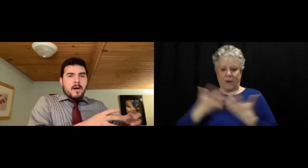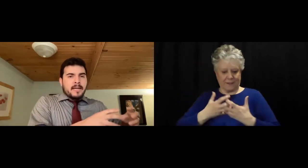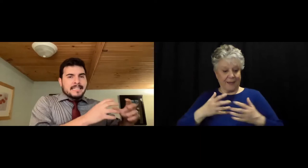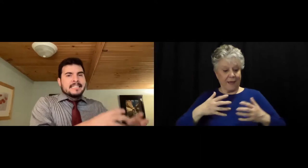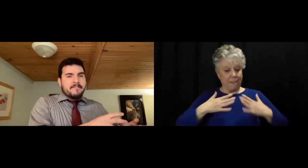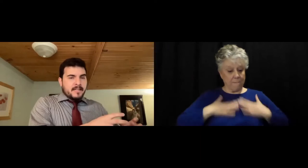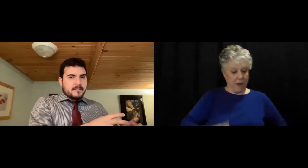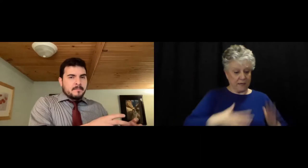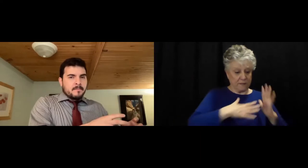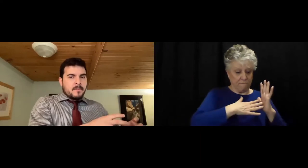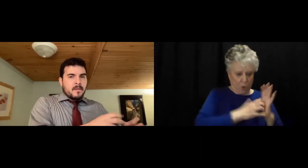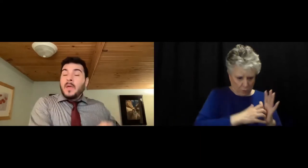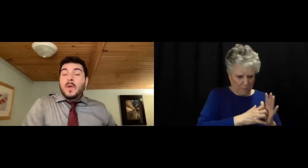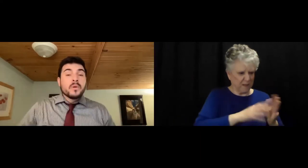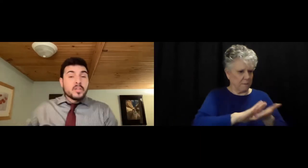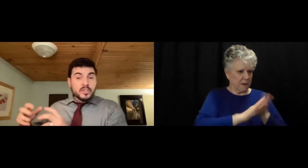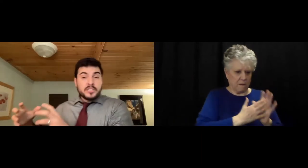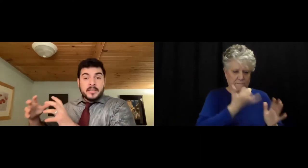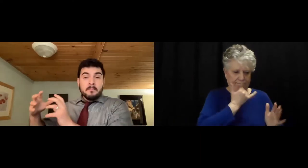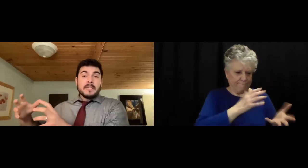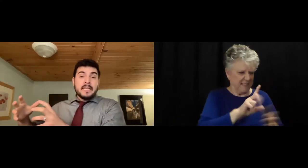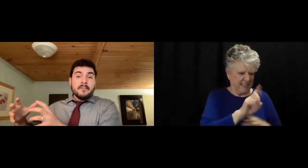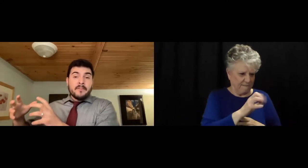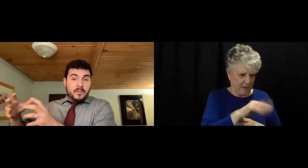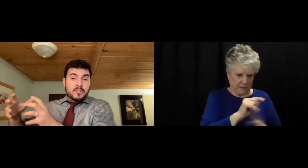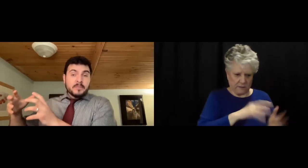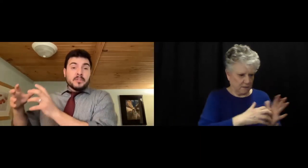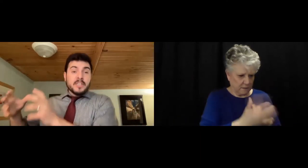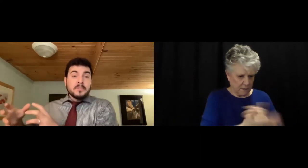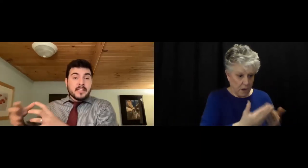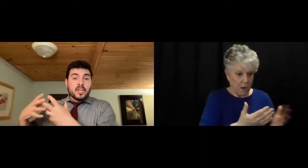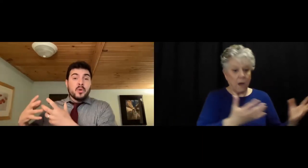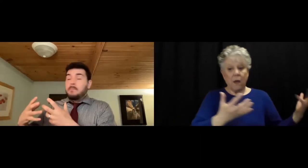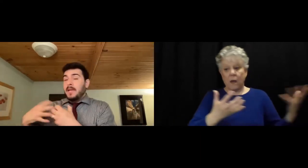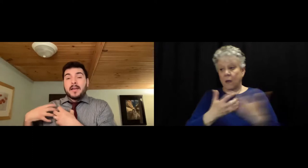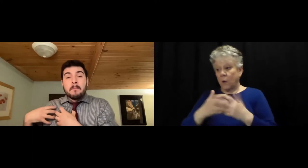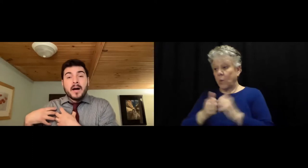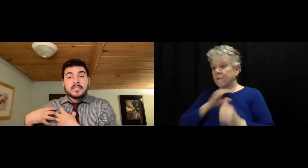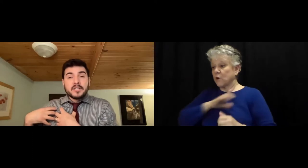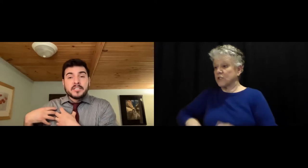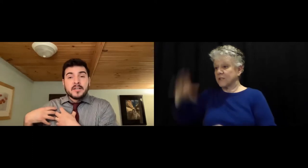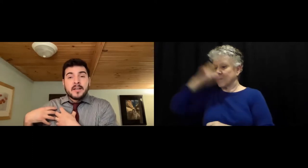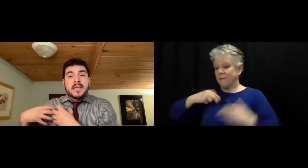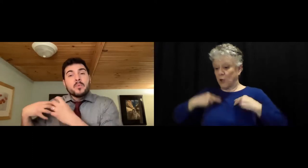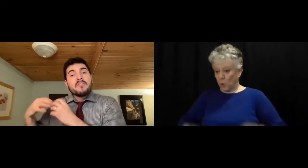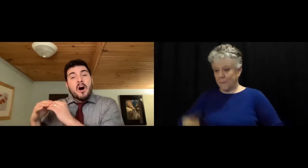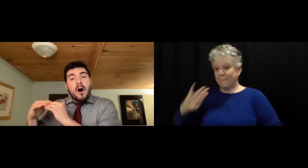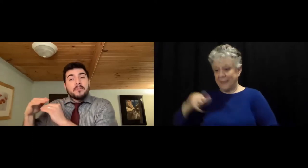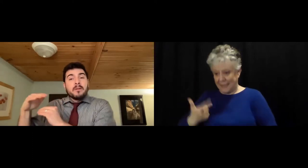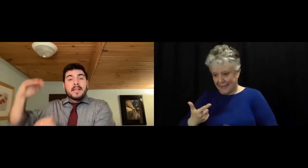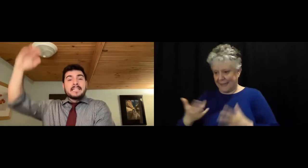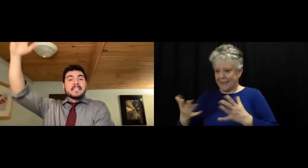of the human body to defect with the Christian belief, with the Christian presumption that the human being, composite creature, that we